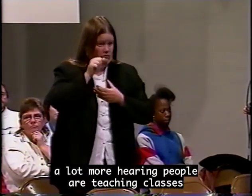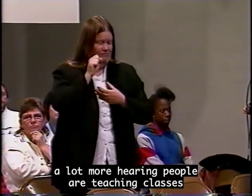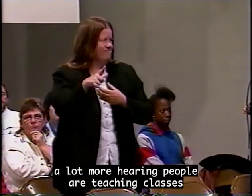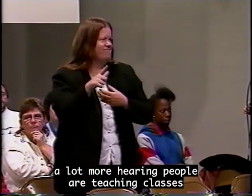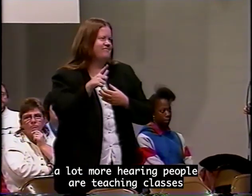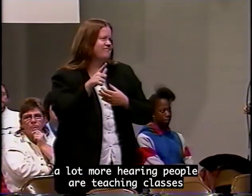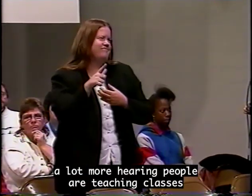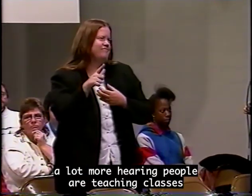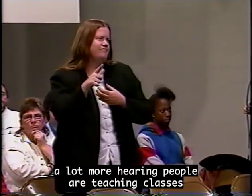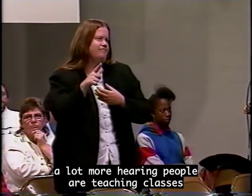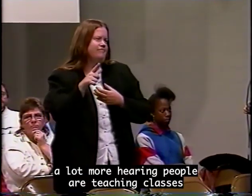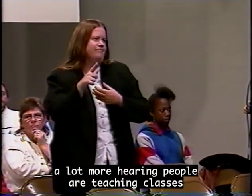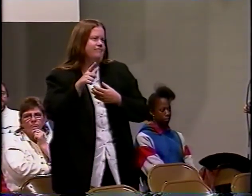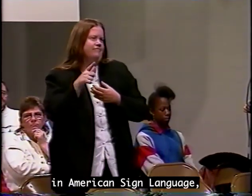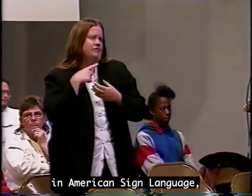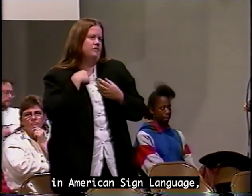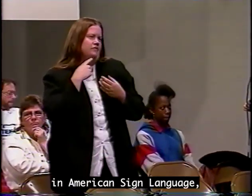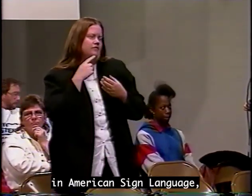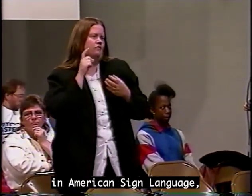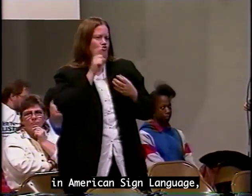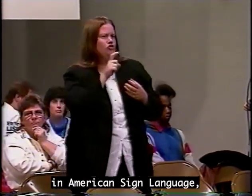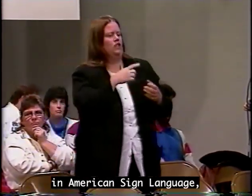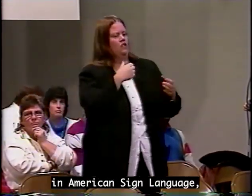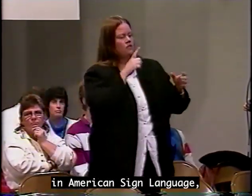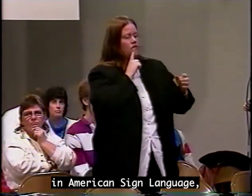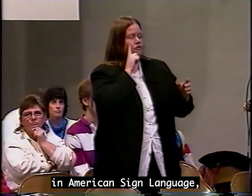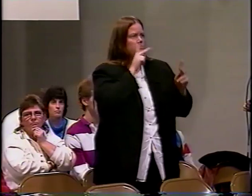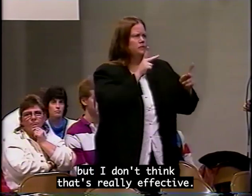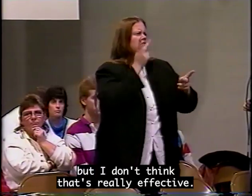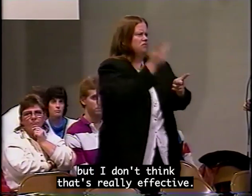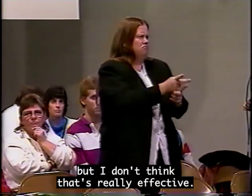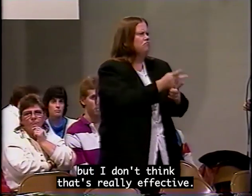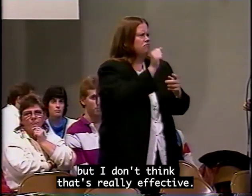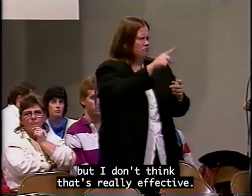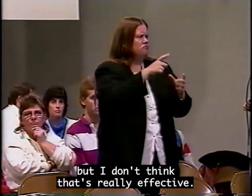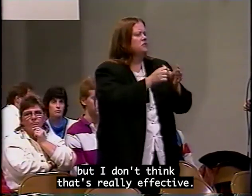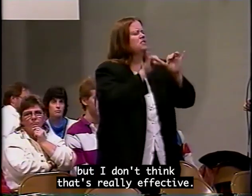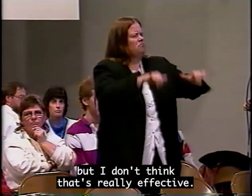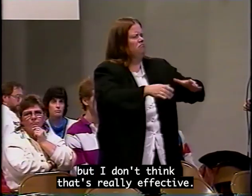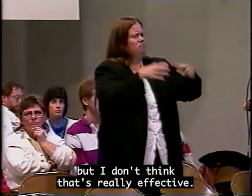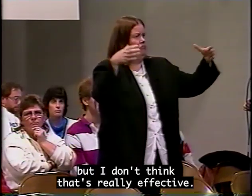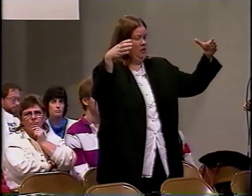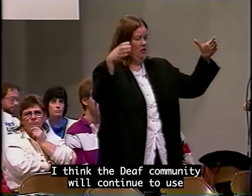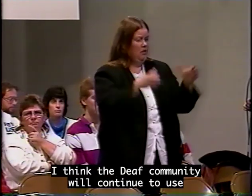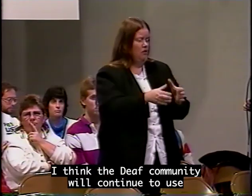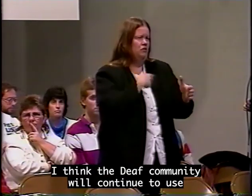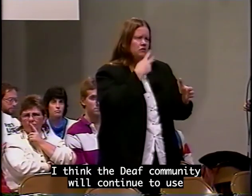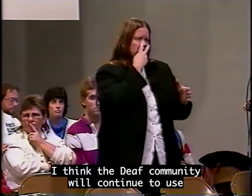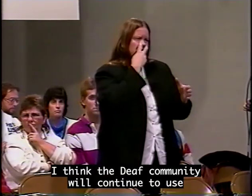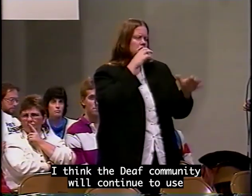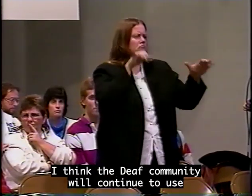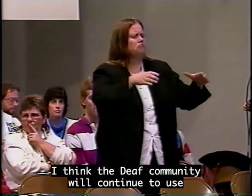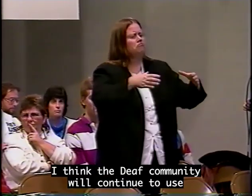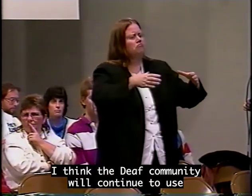hearing people are teaching classes in American Sign Language, but I don't think that's really effective. I think the deaf community will